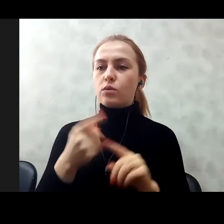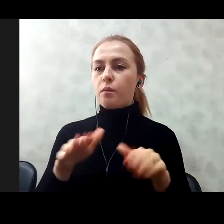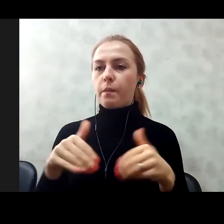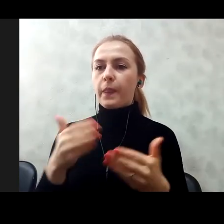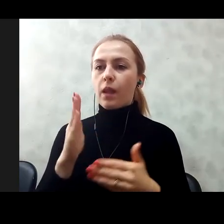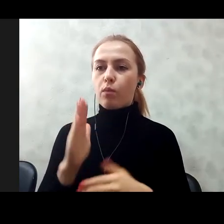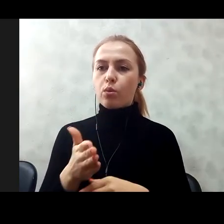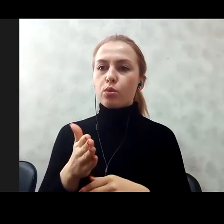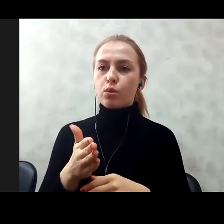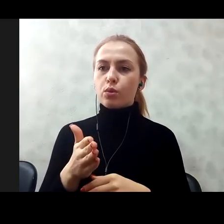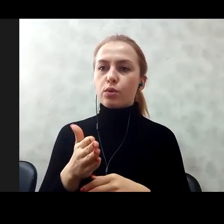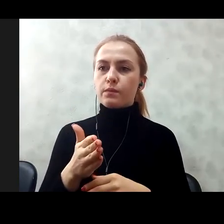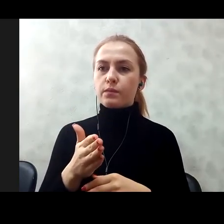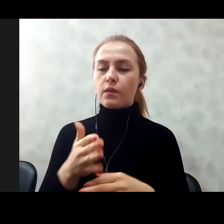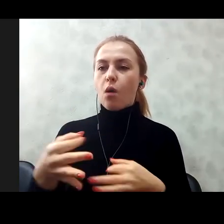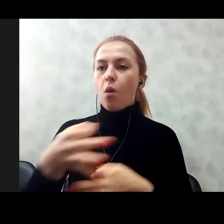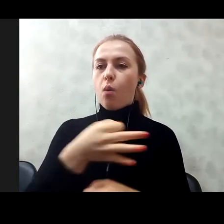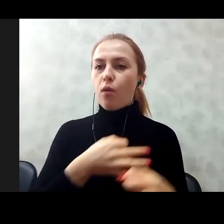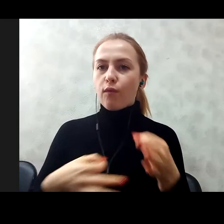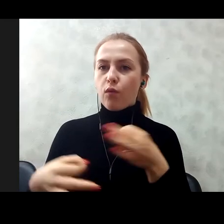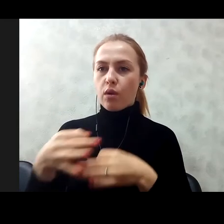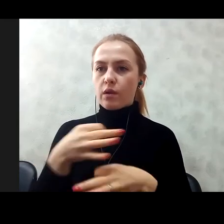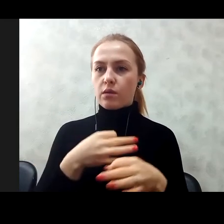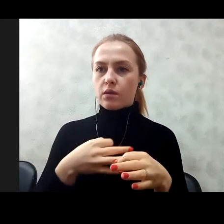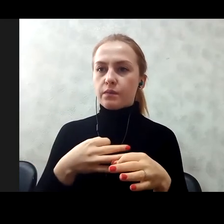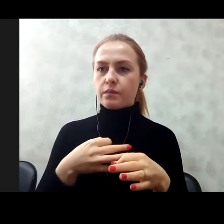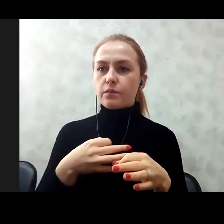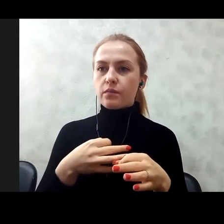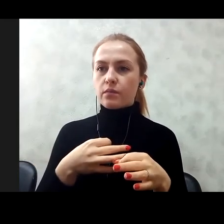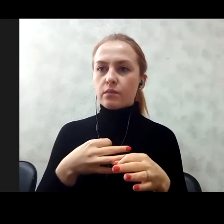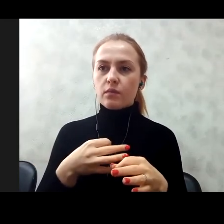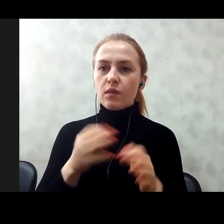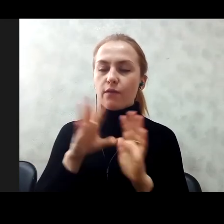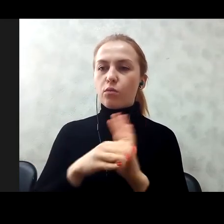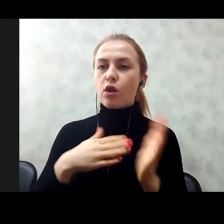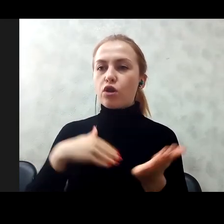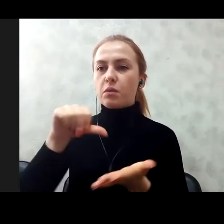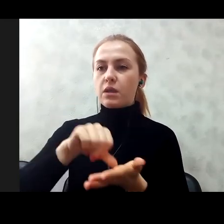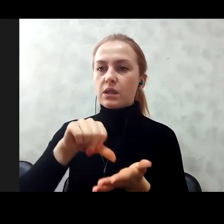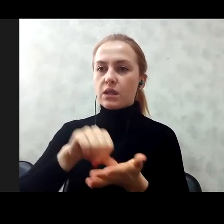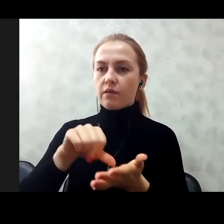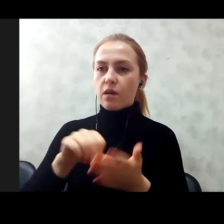we have developed our own proposals. Many of them will be